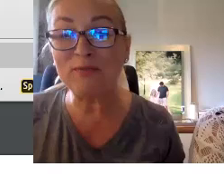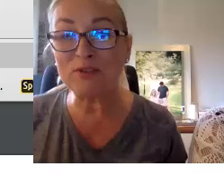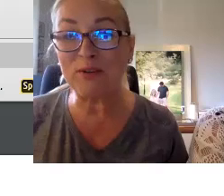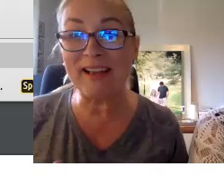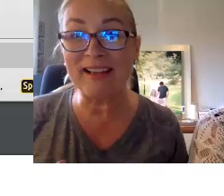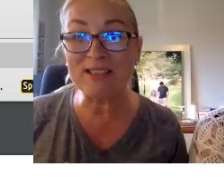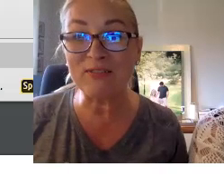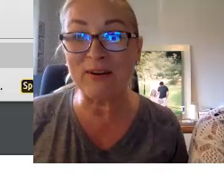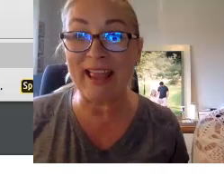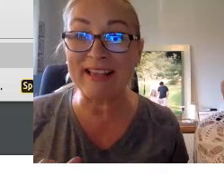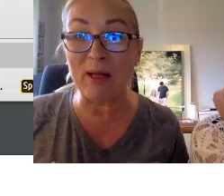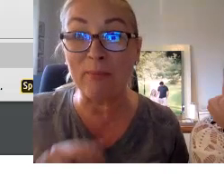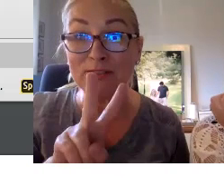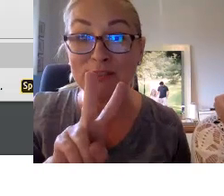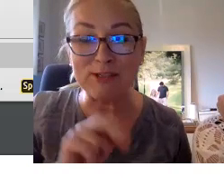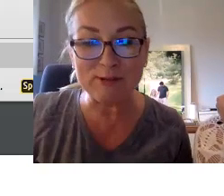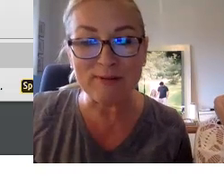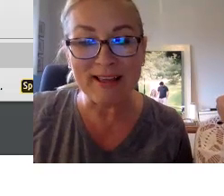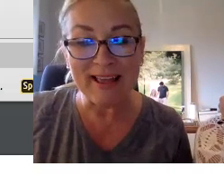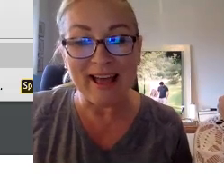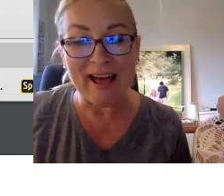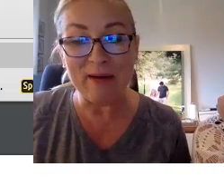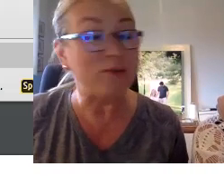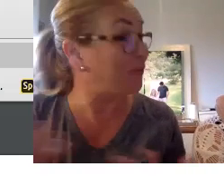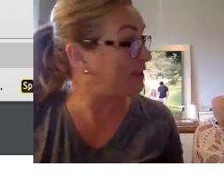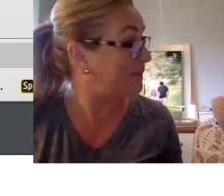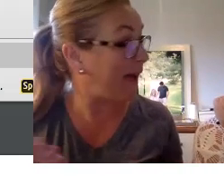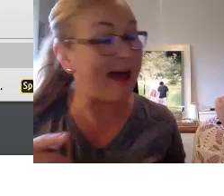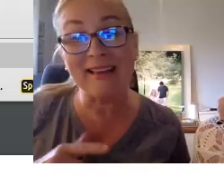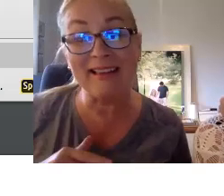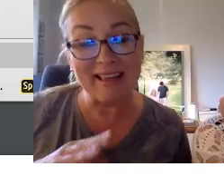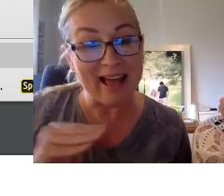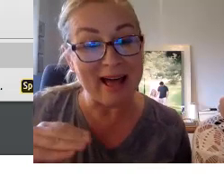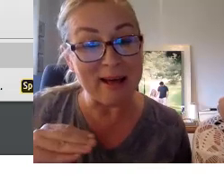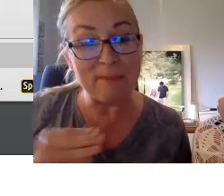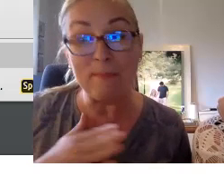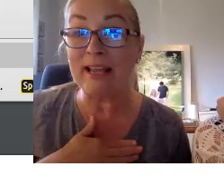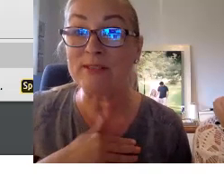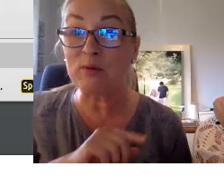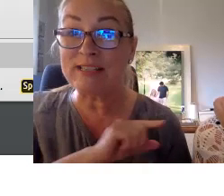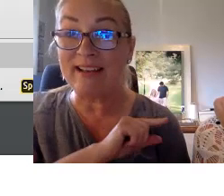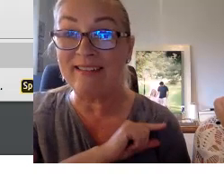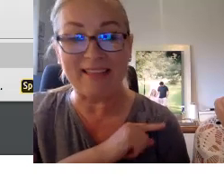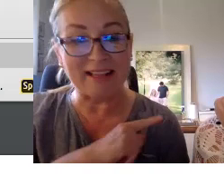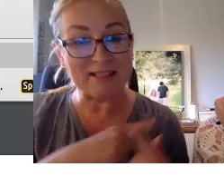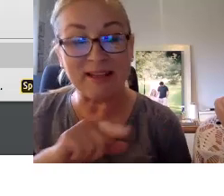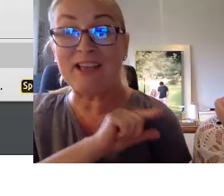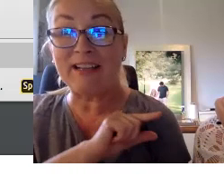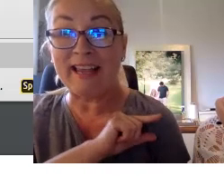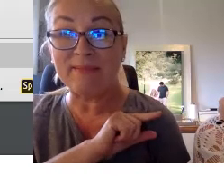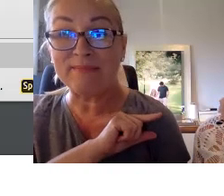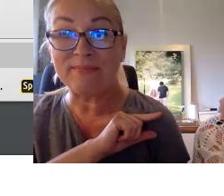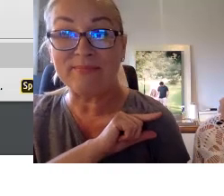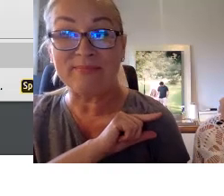Thank you for joining us for our ASL Part 2. We're thrilled to be back. My name is Gordana, that's my